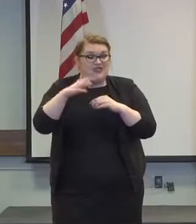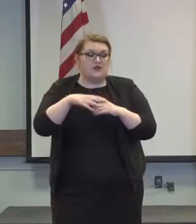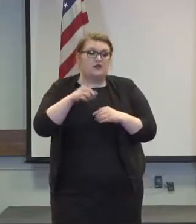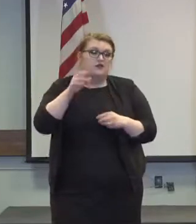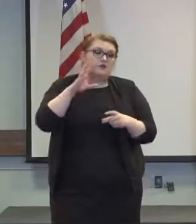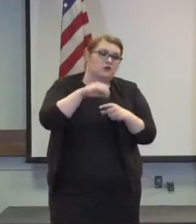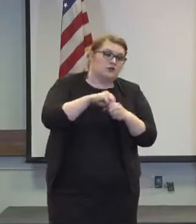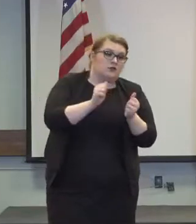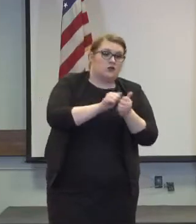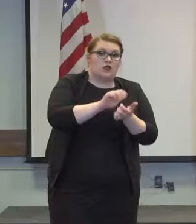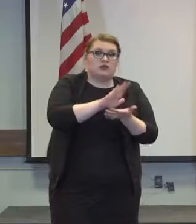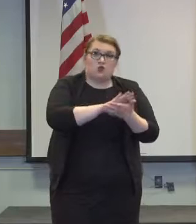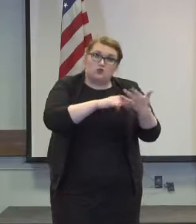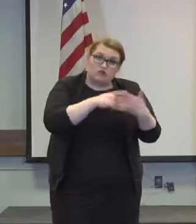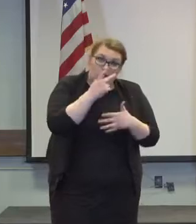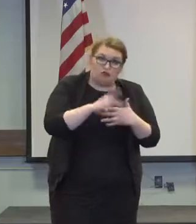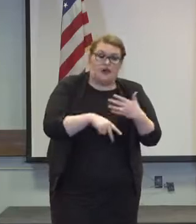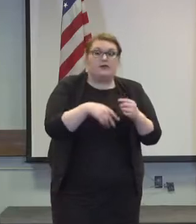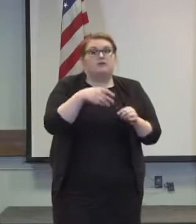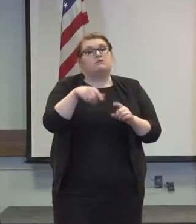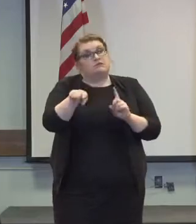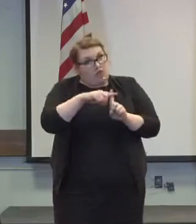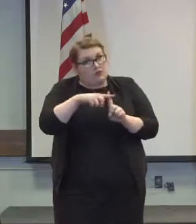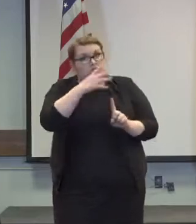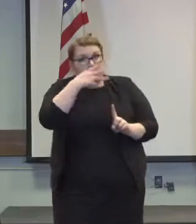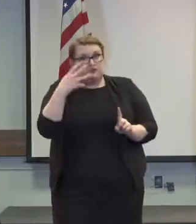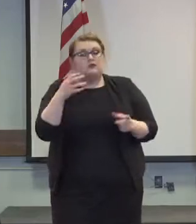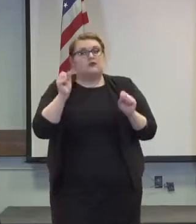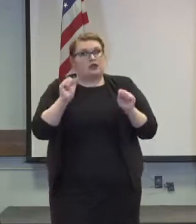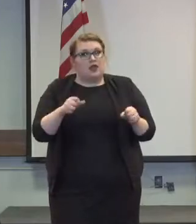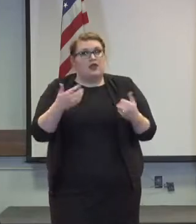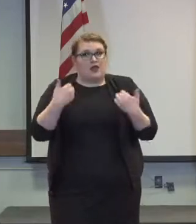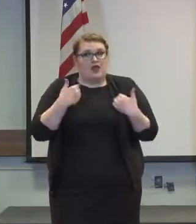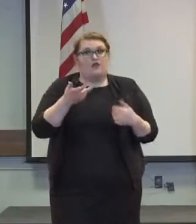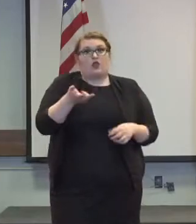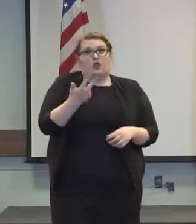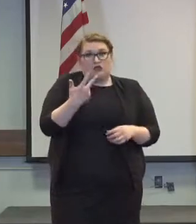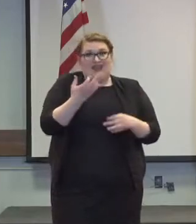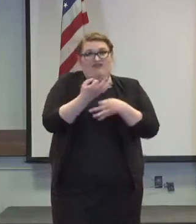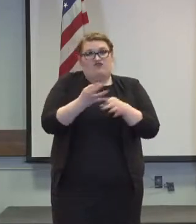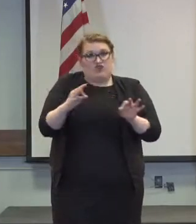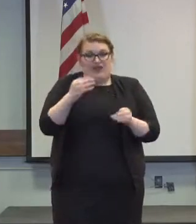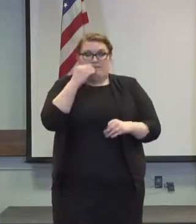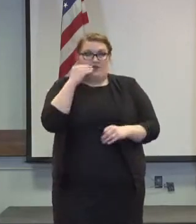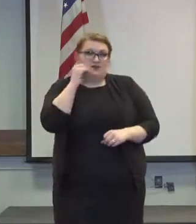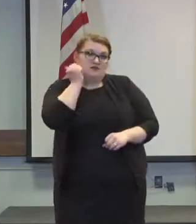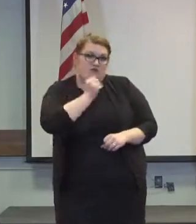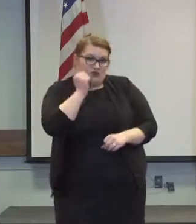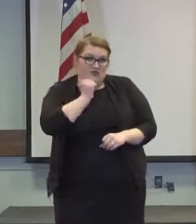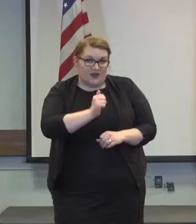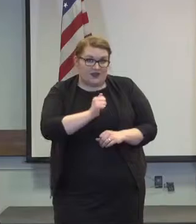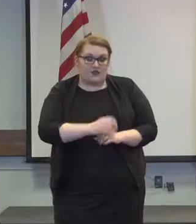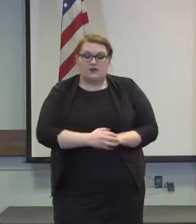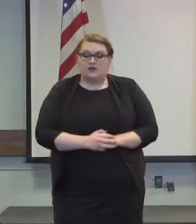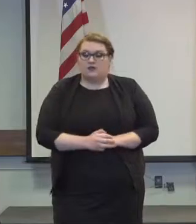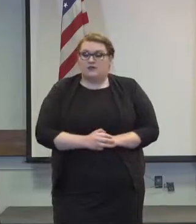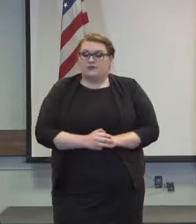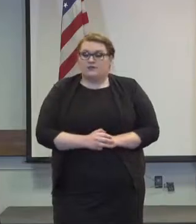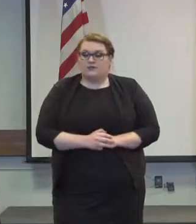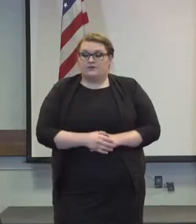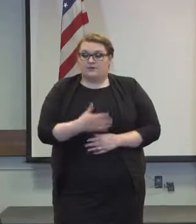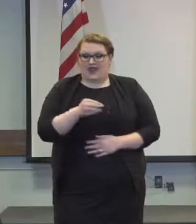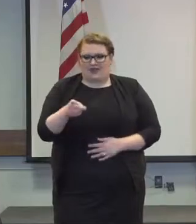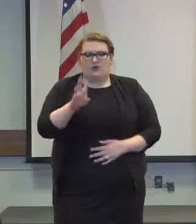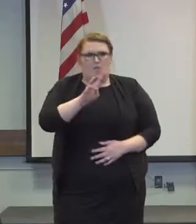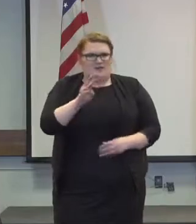including undocumented people, are eligible for three free meals a day. And there's